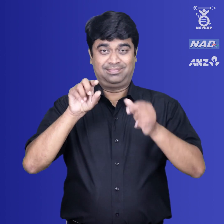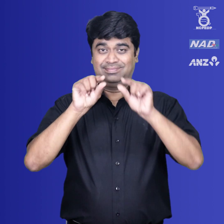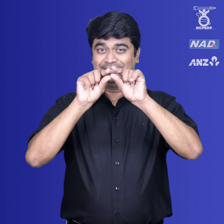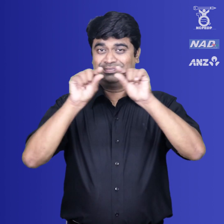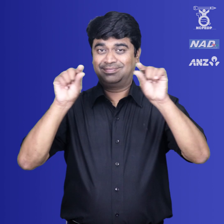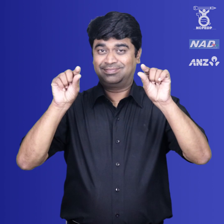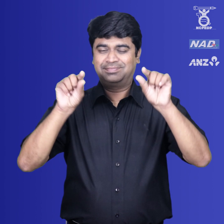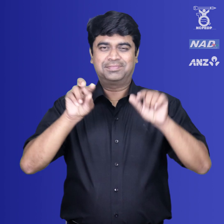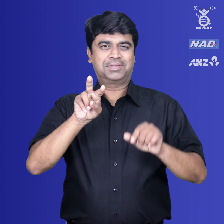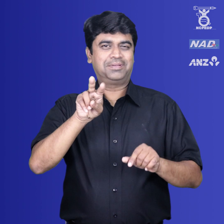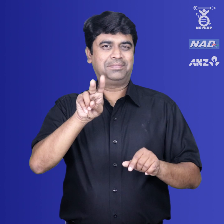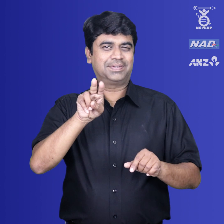Definitions.